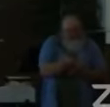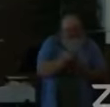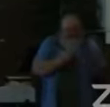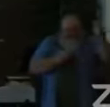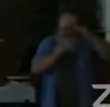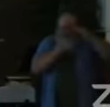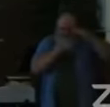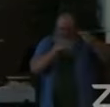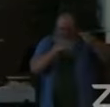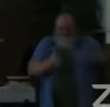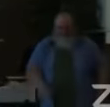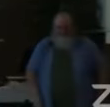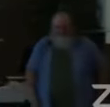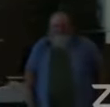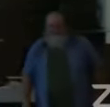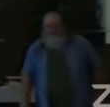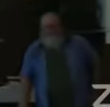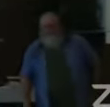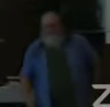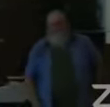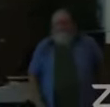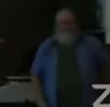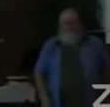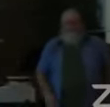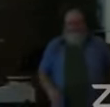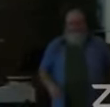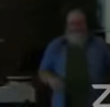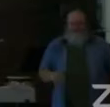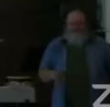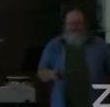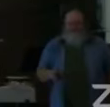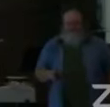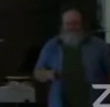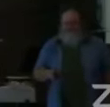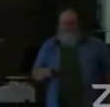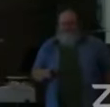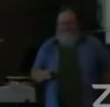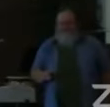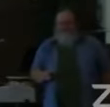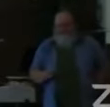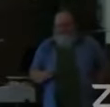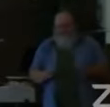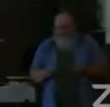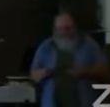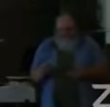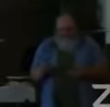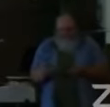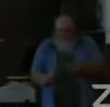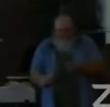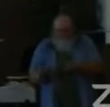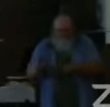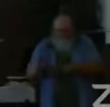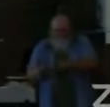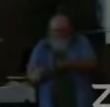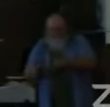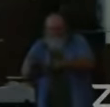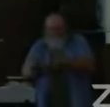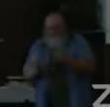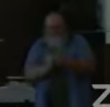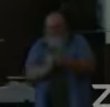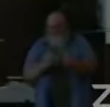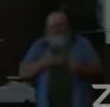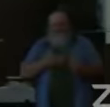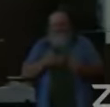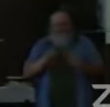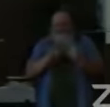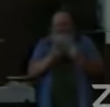About 2 months ago, I joined a contest with my family, and then some friends joined in to lose weight over a 3-month period of time. It ends